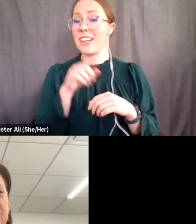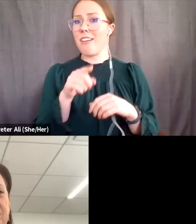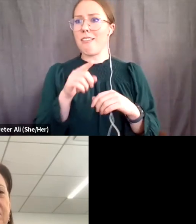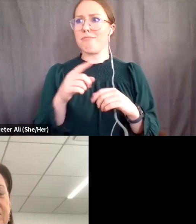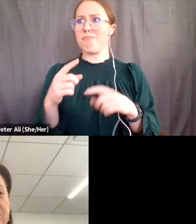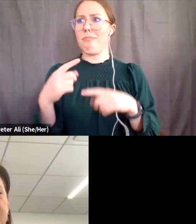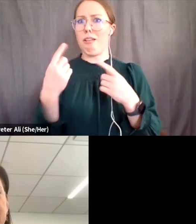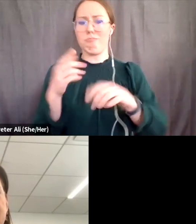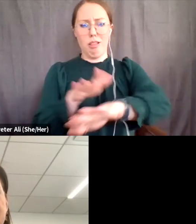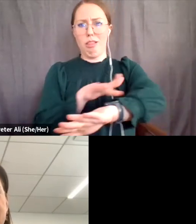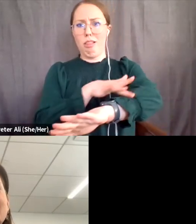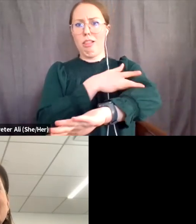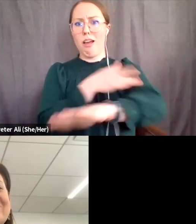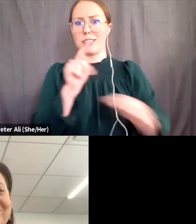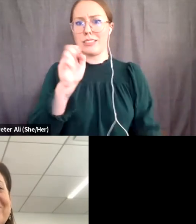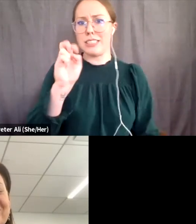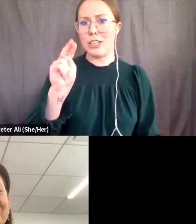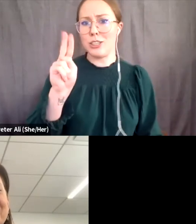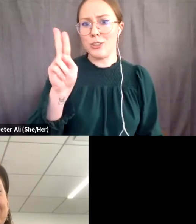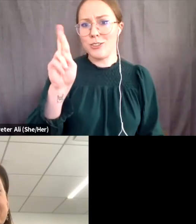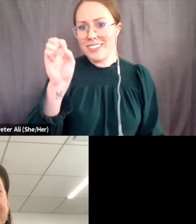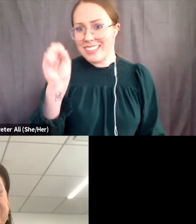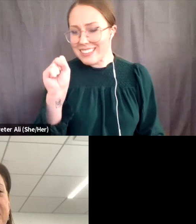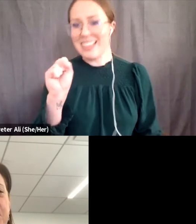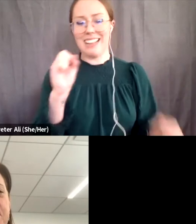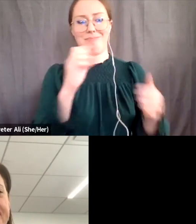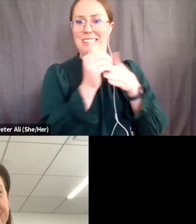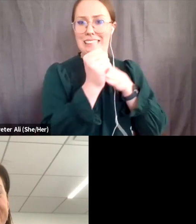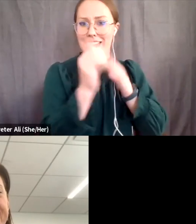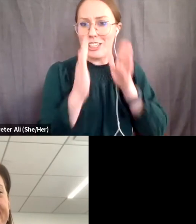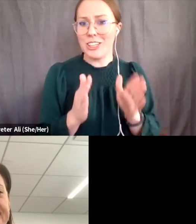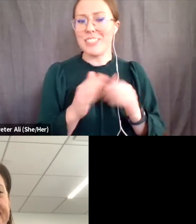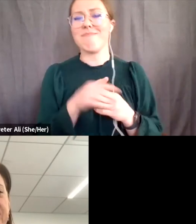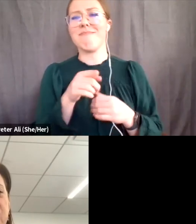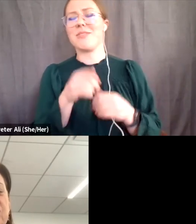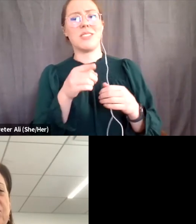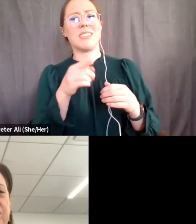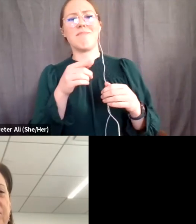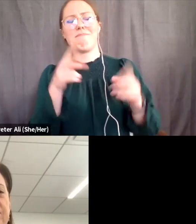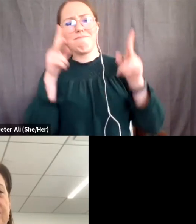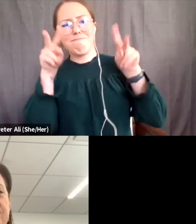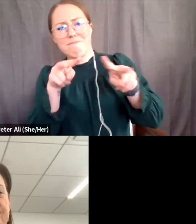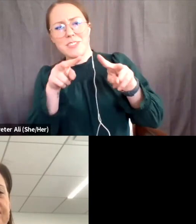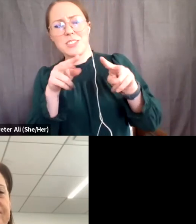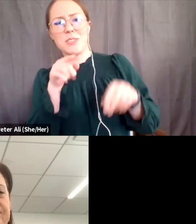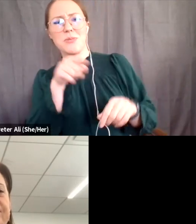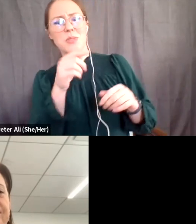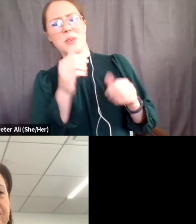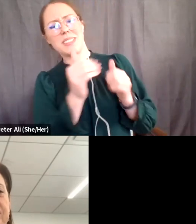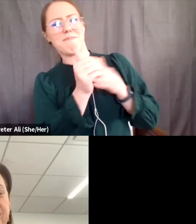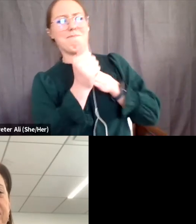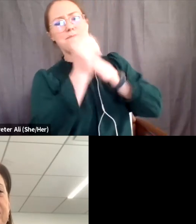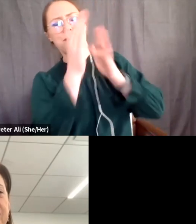of America's oldest performing arts center, BAM, there is so much we can look to as a model for the field in the areas of